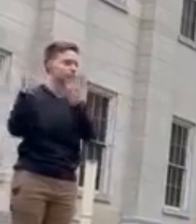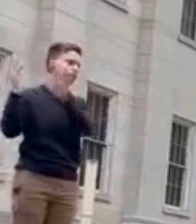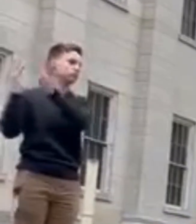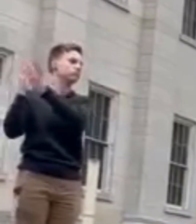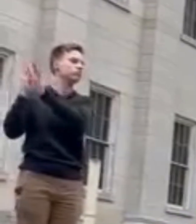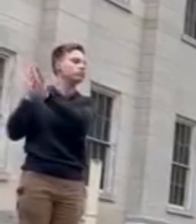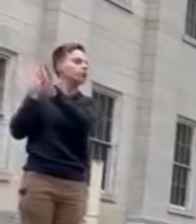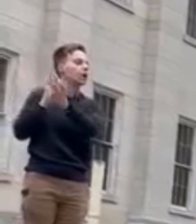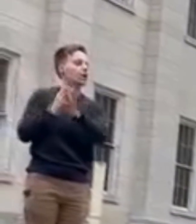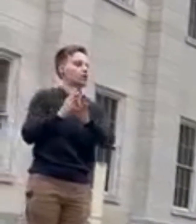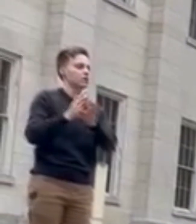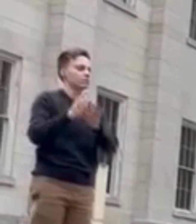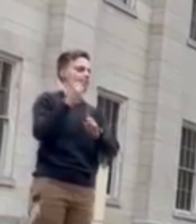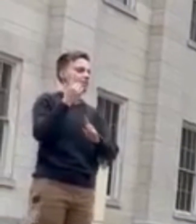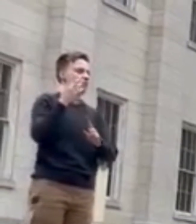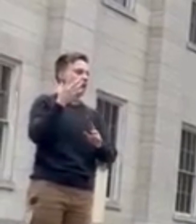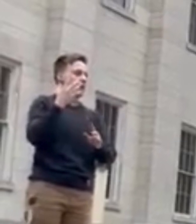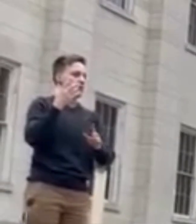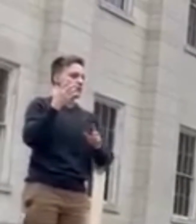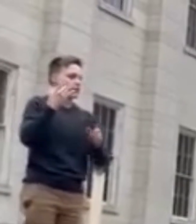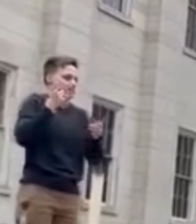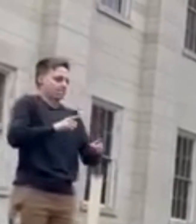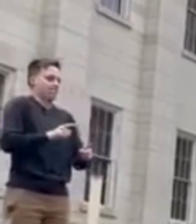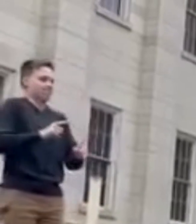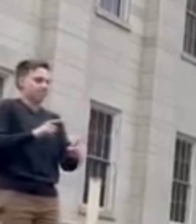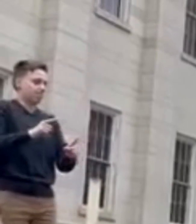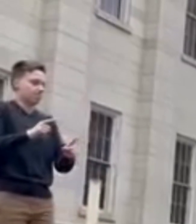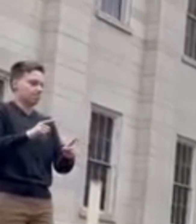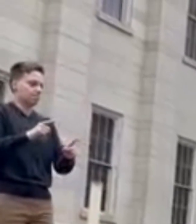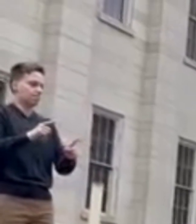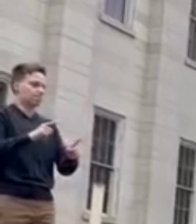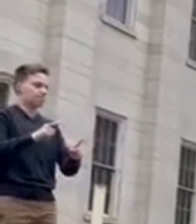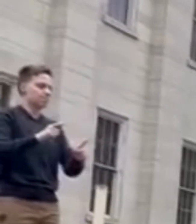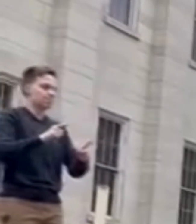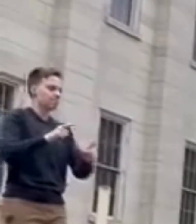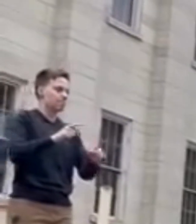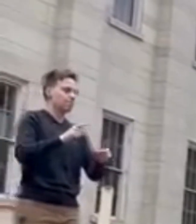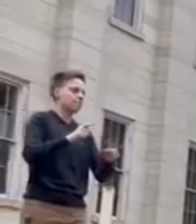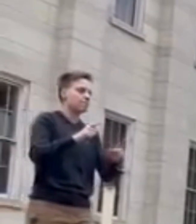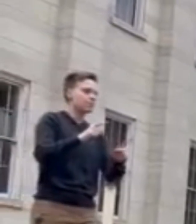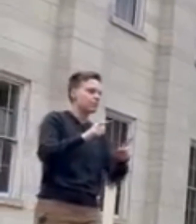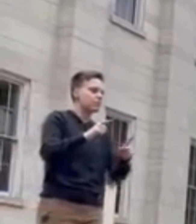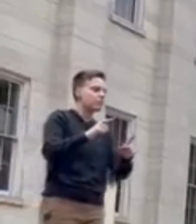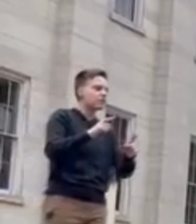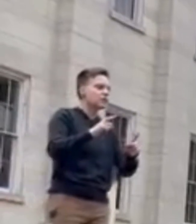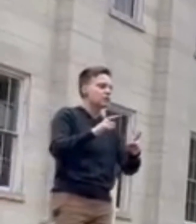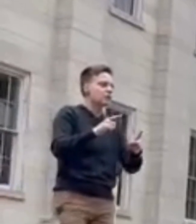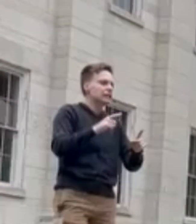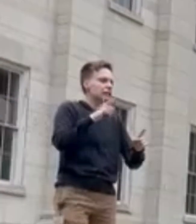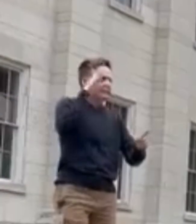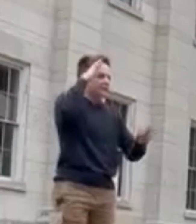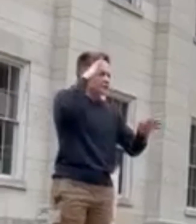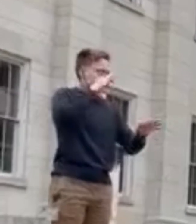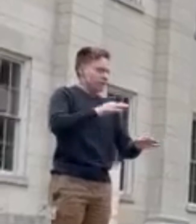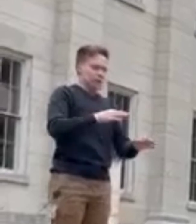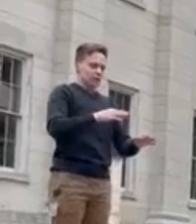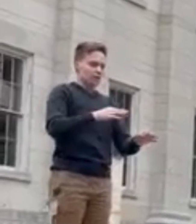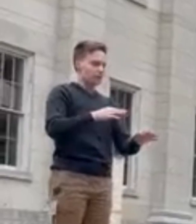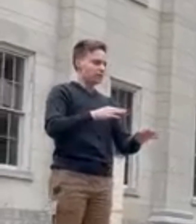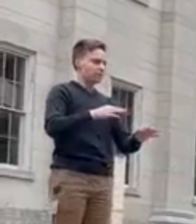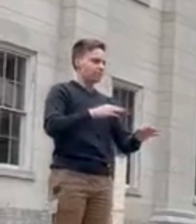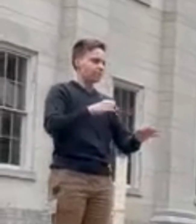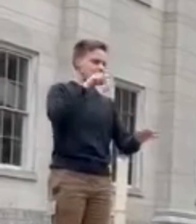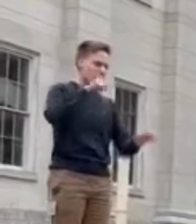Stonewall, something broke that night. And this time, they decided they were going to fight